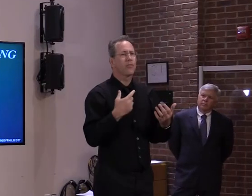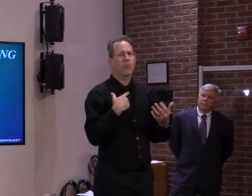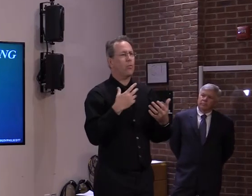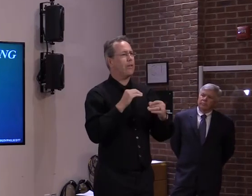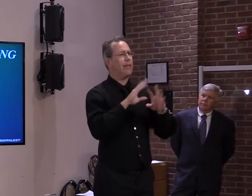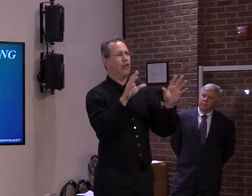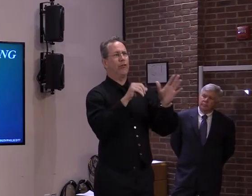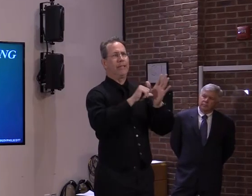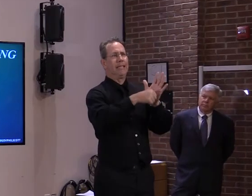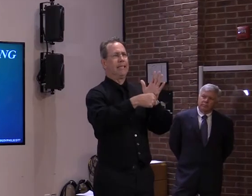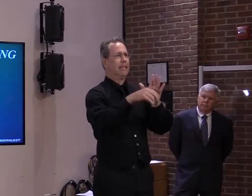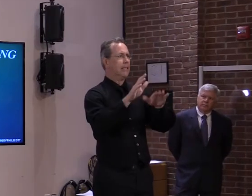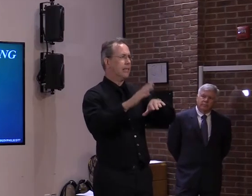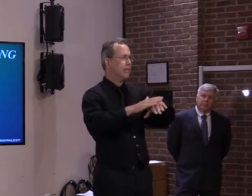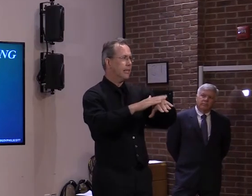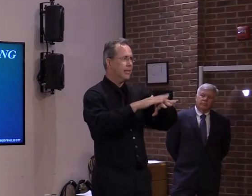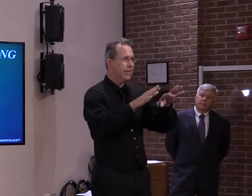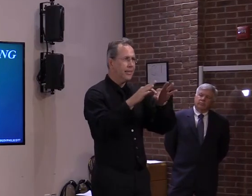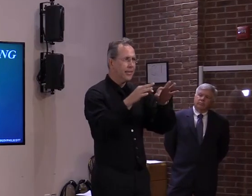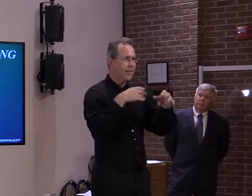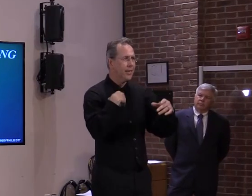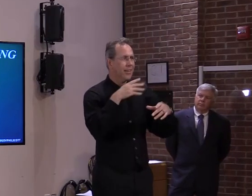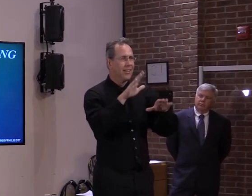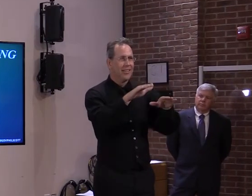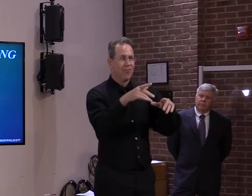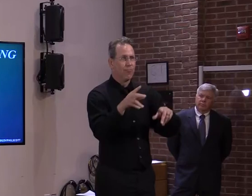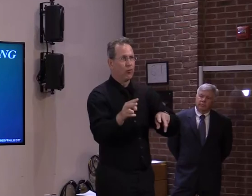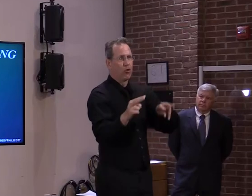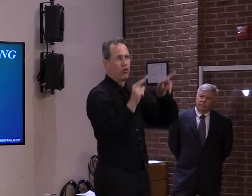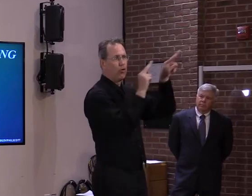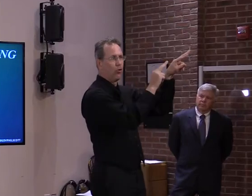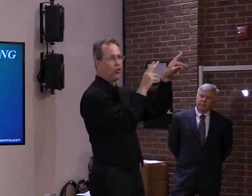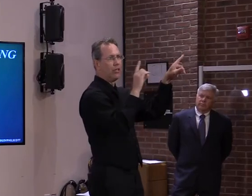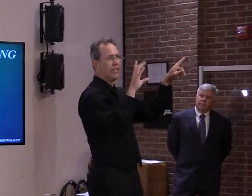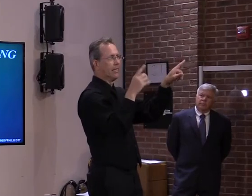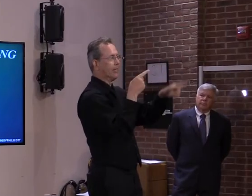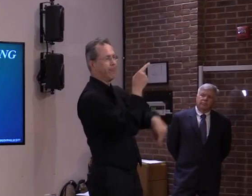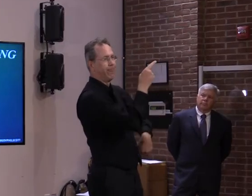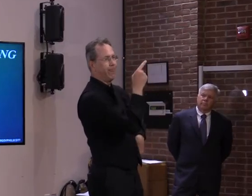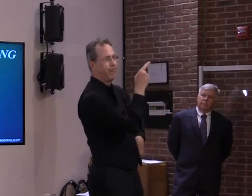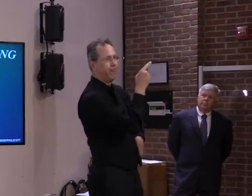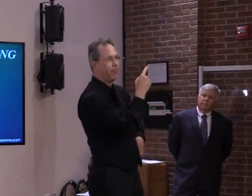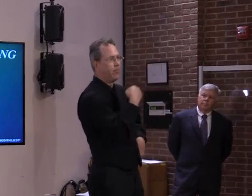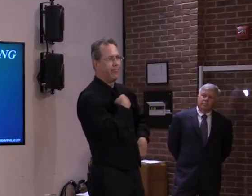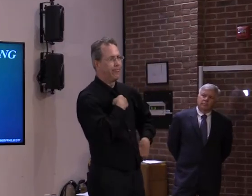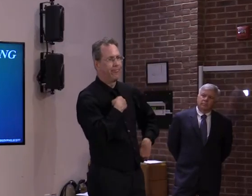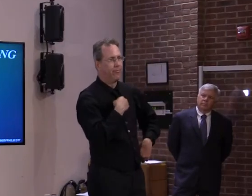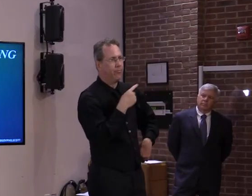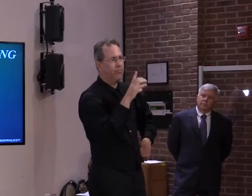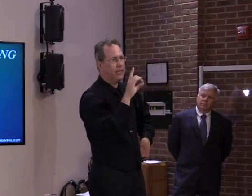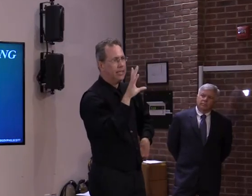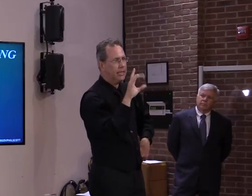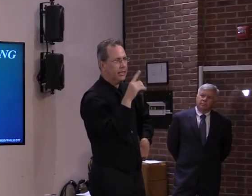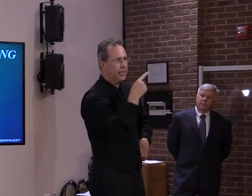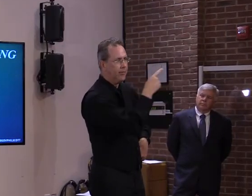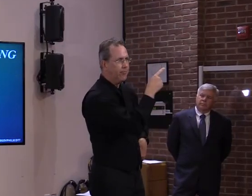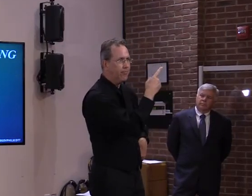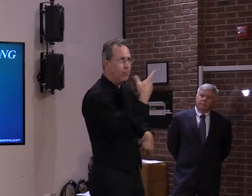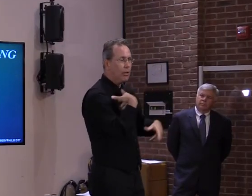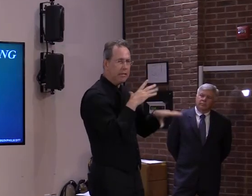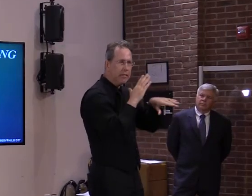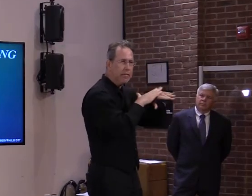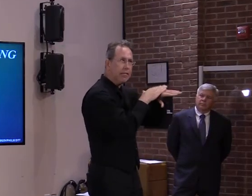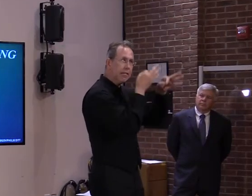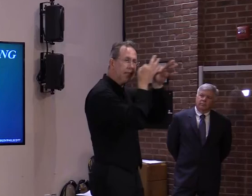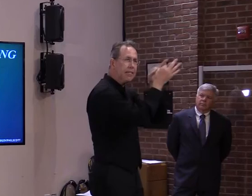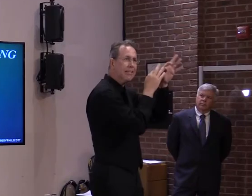people to CDC guidance in those very limited instances like summer camps where we had previously under